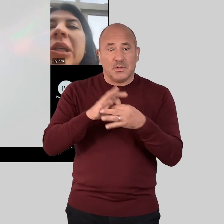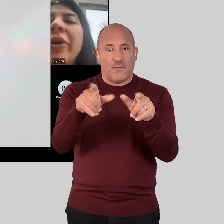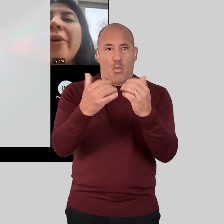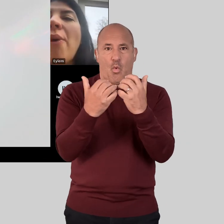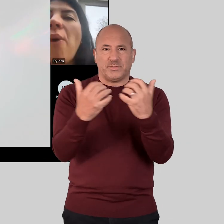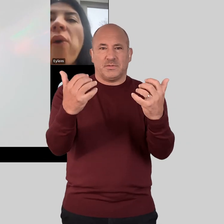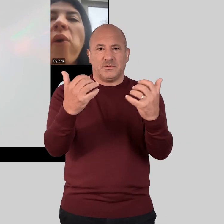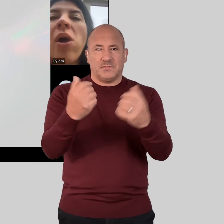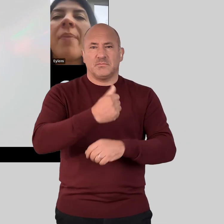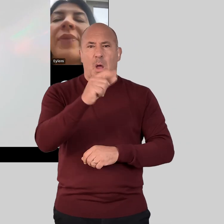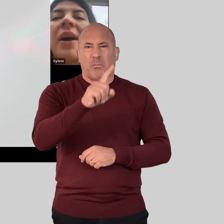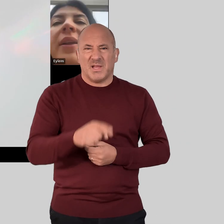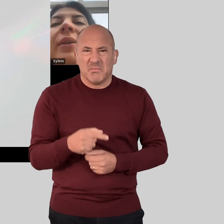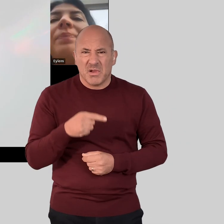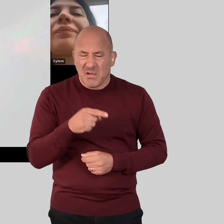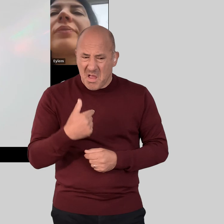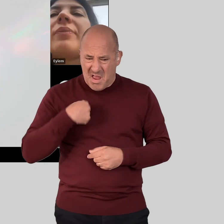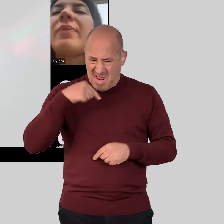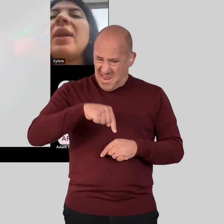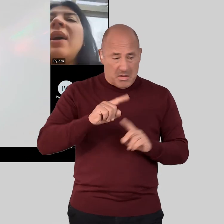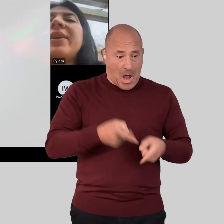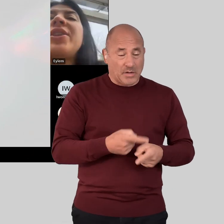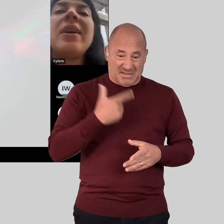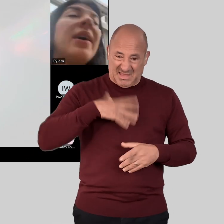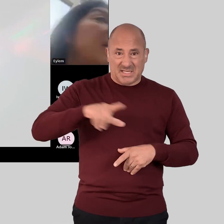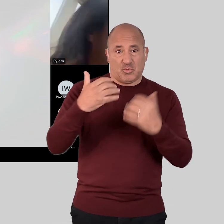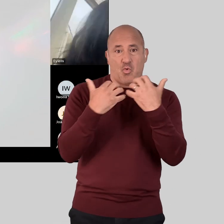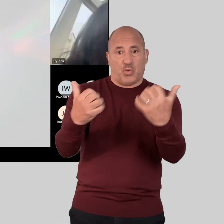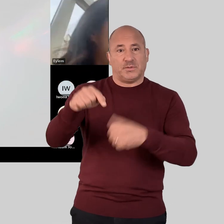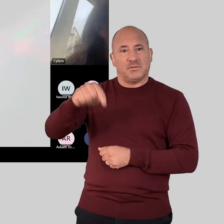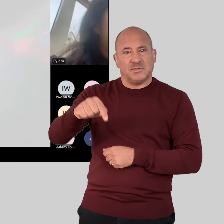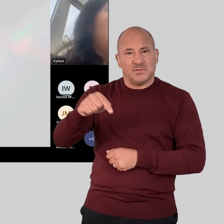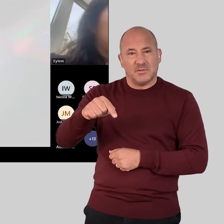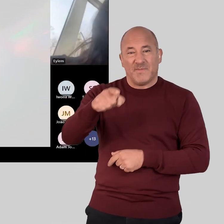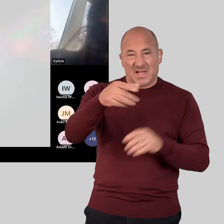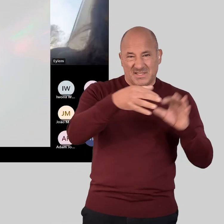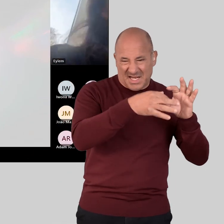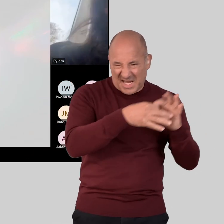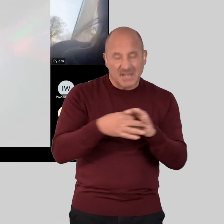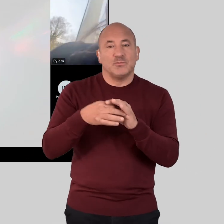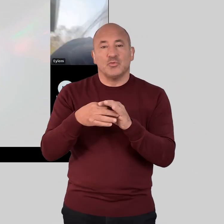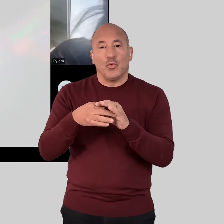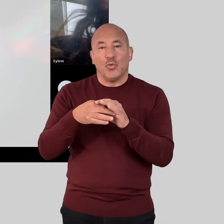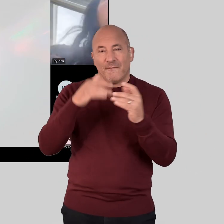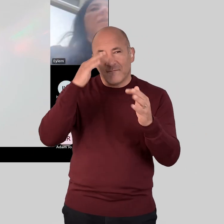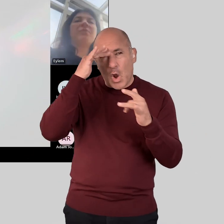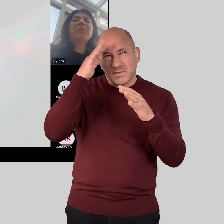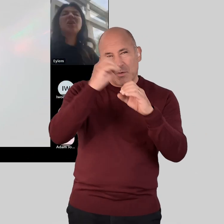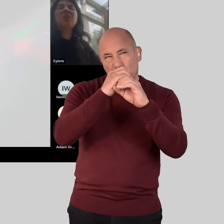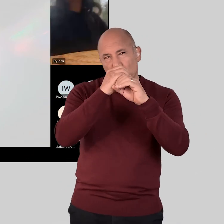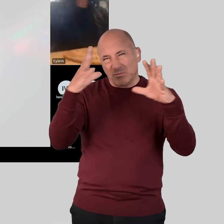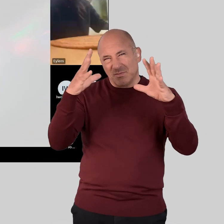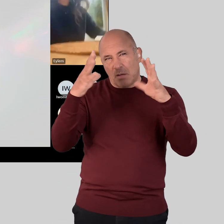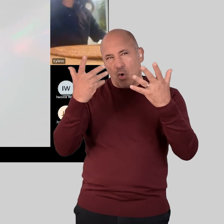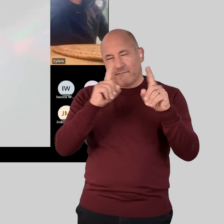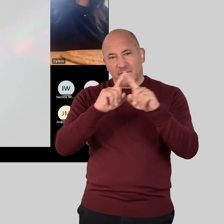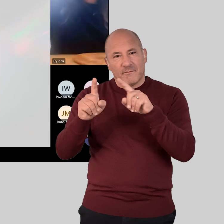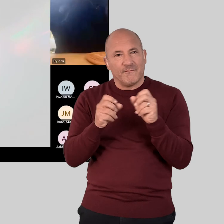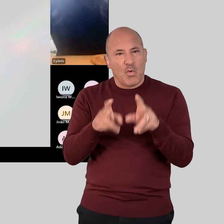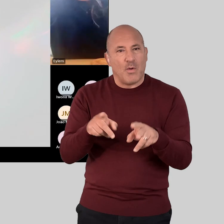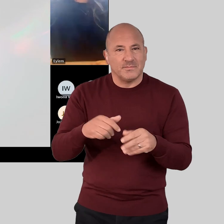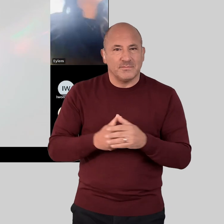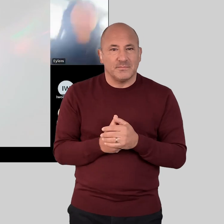Ownership about creating an experience for an audience. So for some people, the thing did not exist without the audience, and that links into